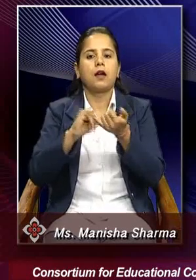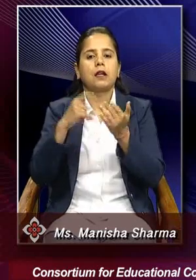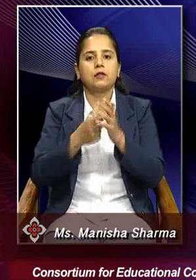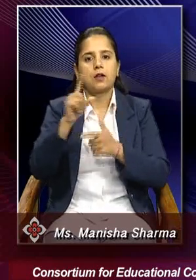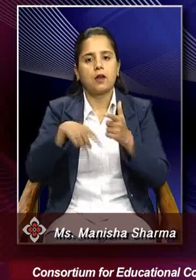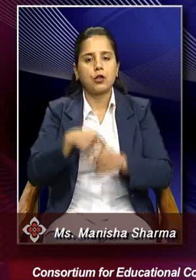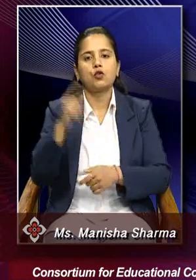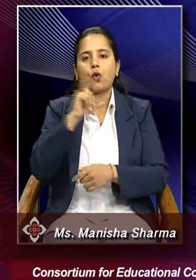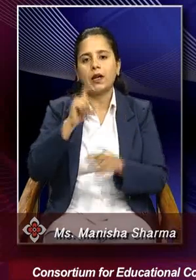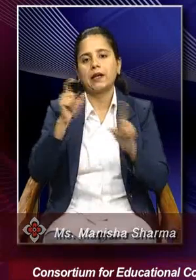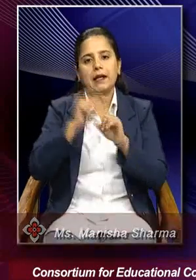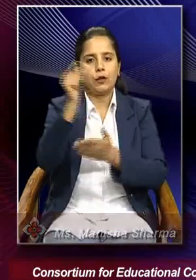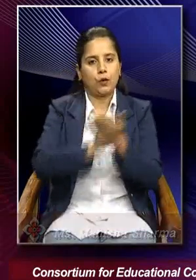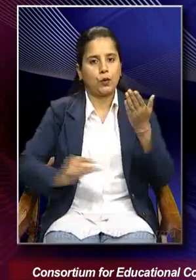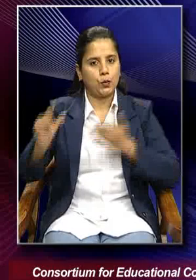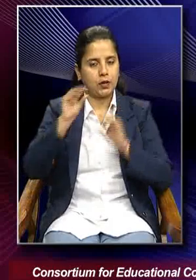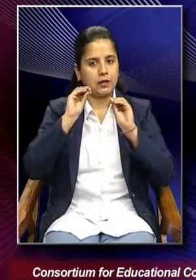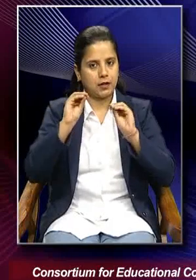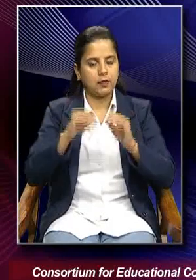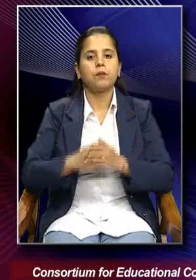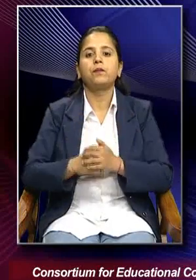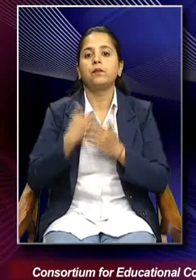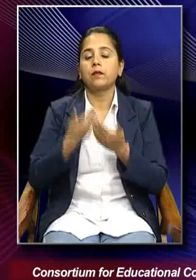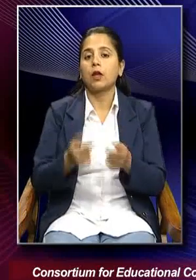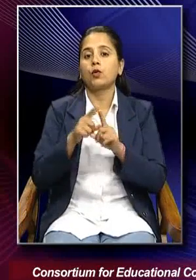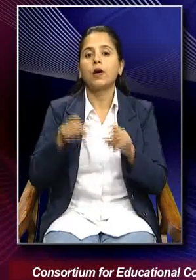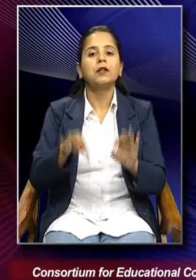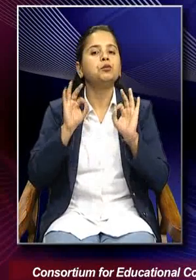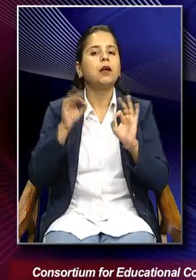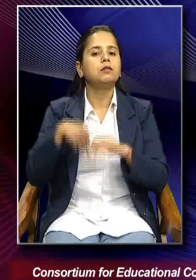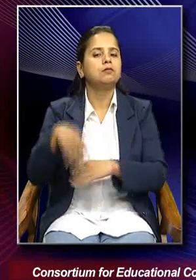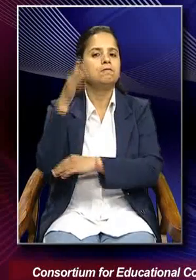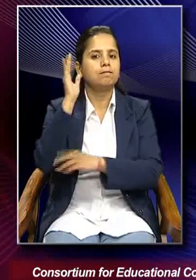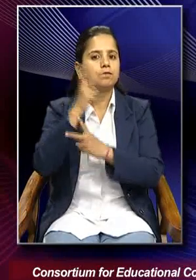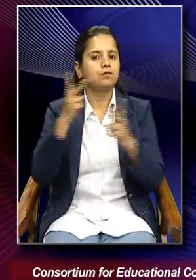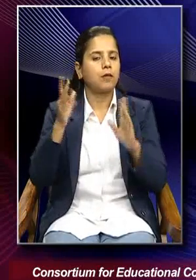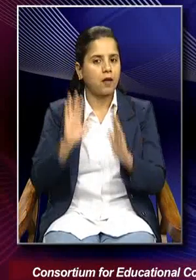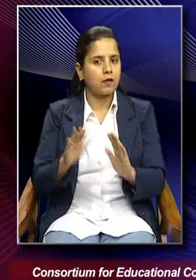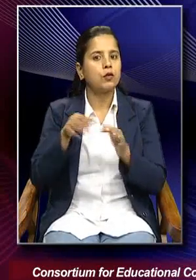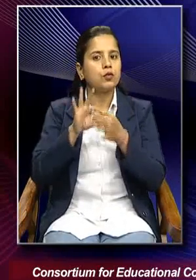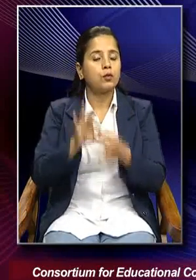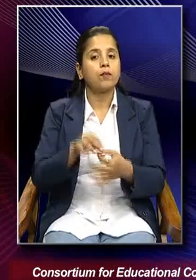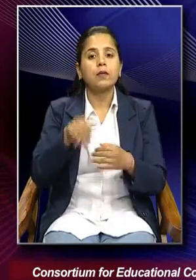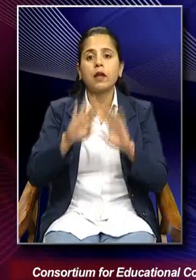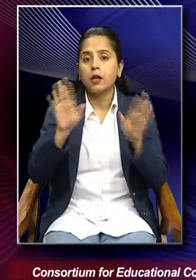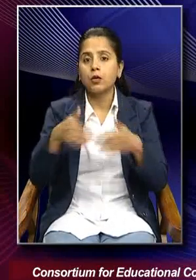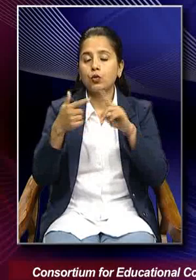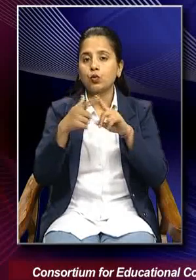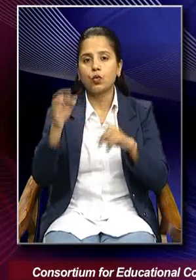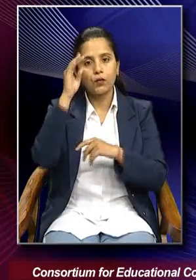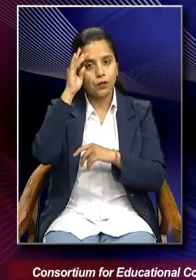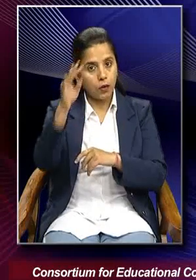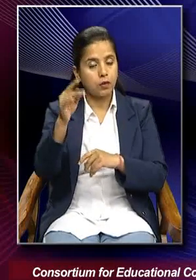of Delhi. We are doing a special lecture series on Introduction to